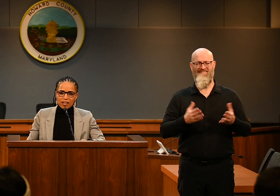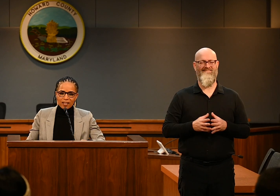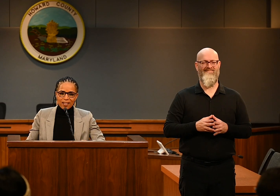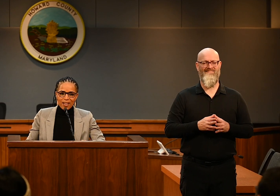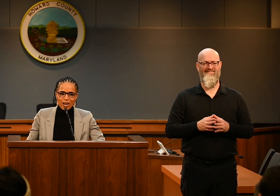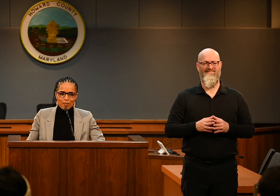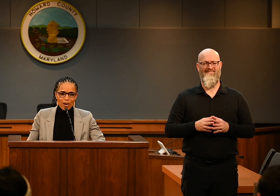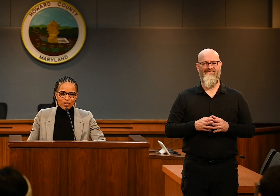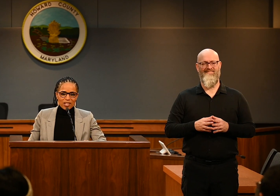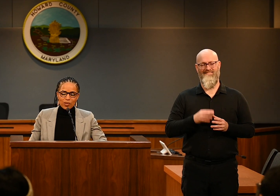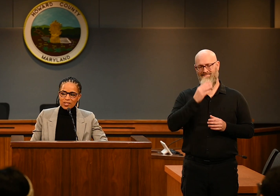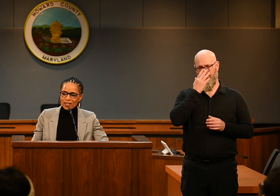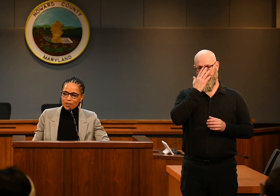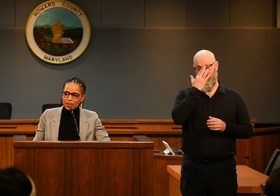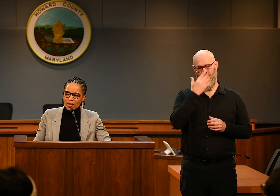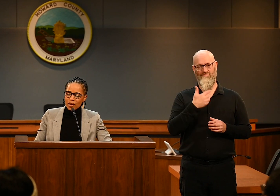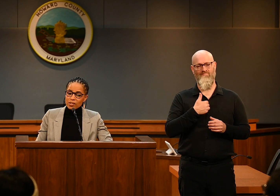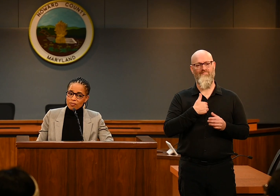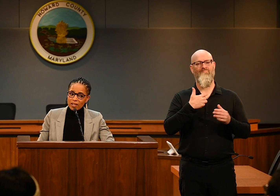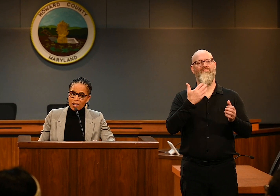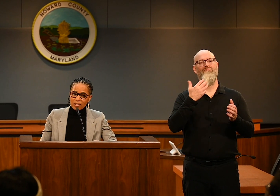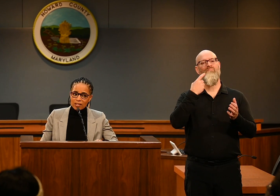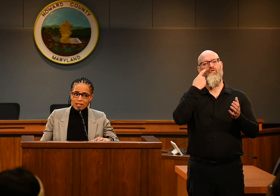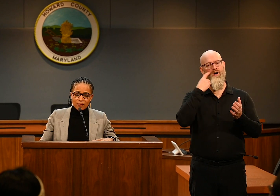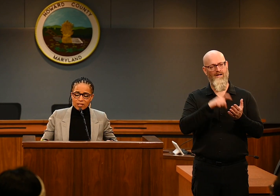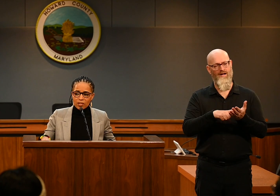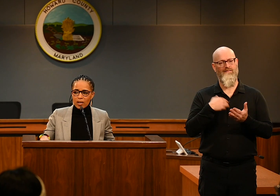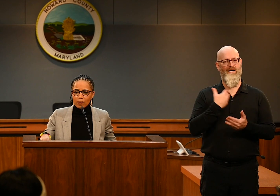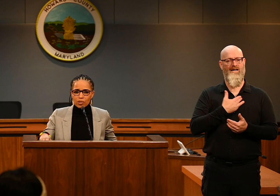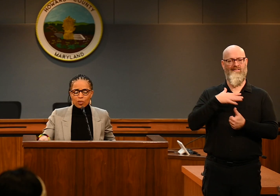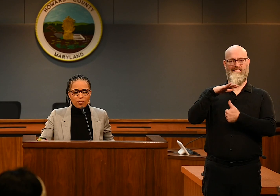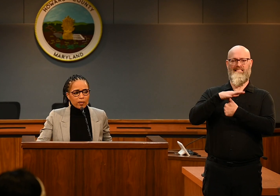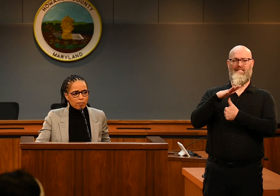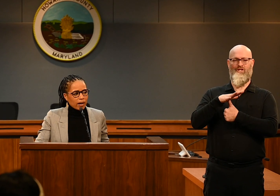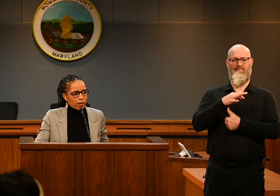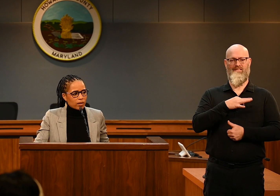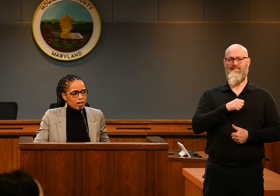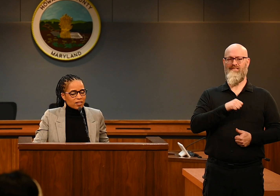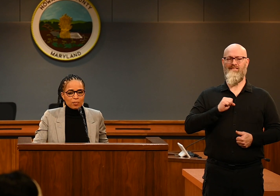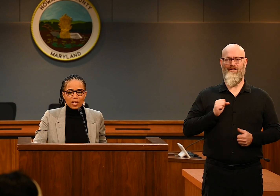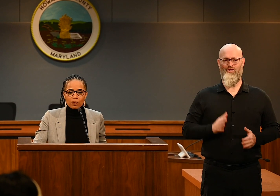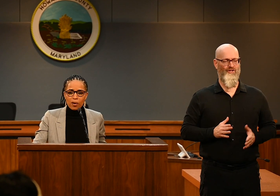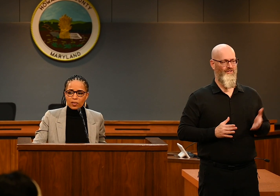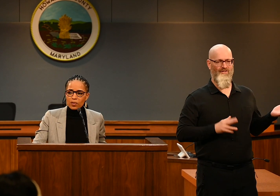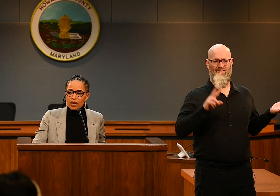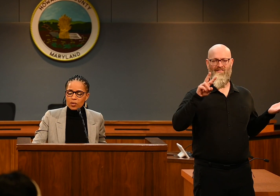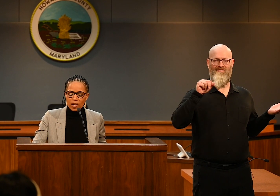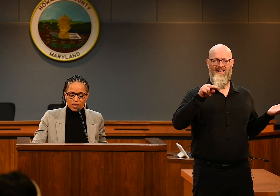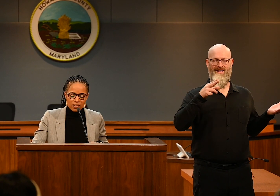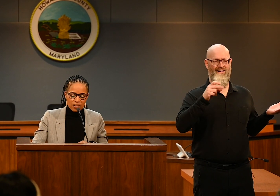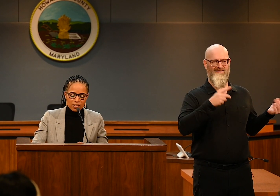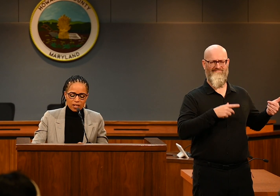recognize again our senior senator, Chris Van Hollen. I have to tell you, I am so very proud to be his partner